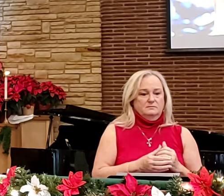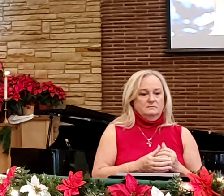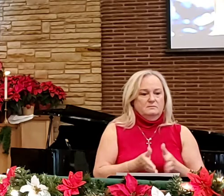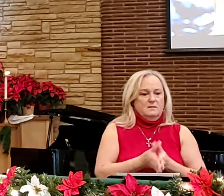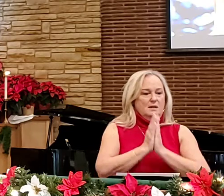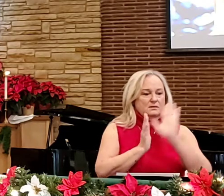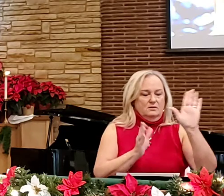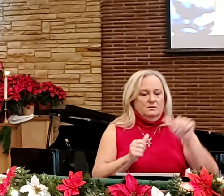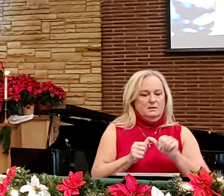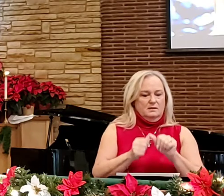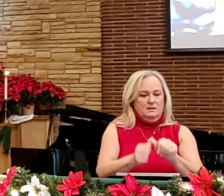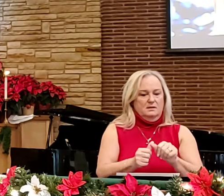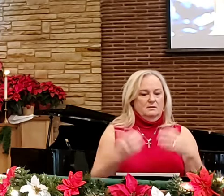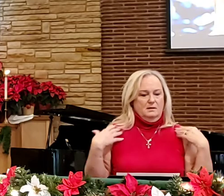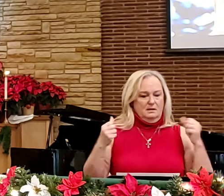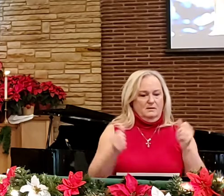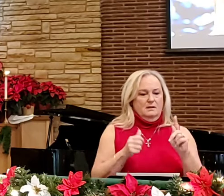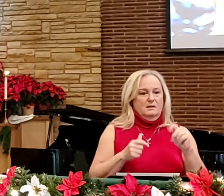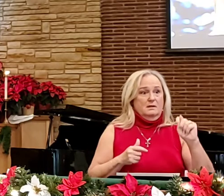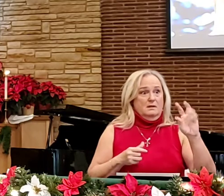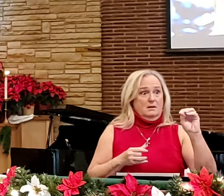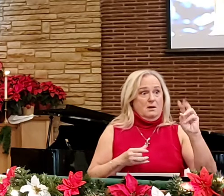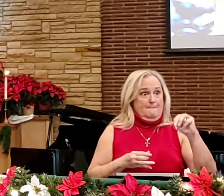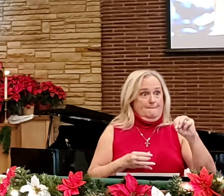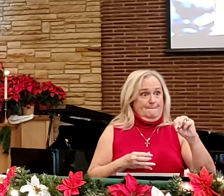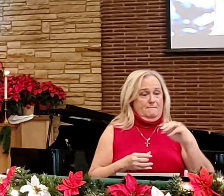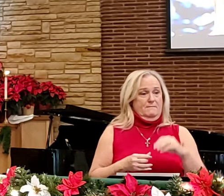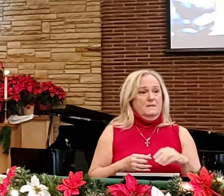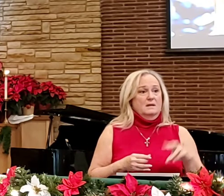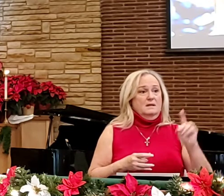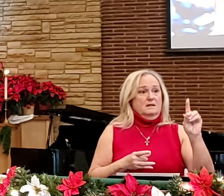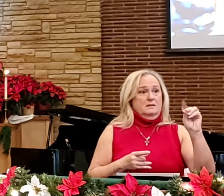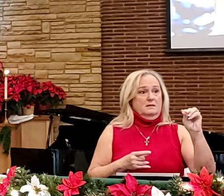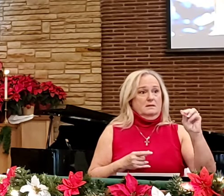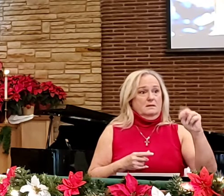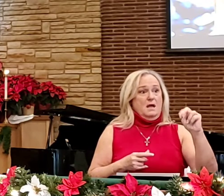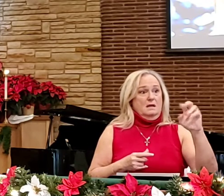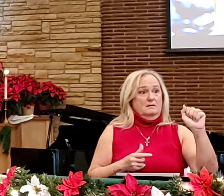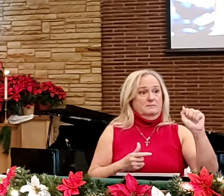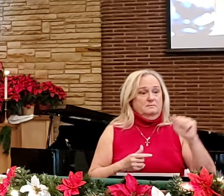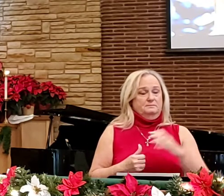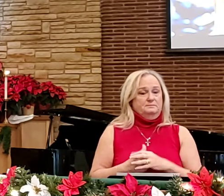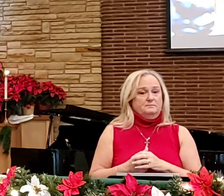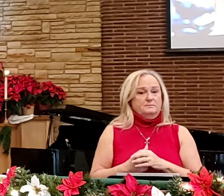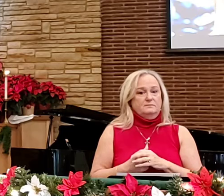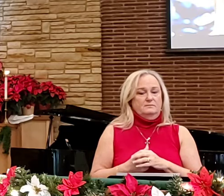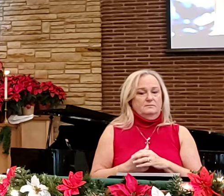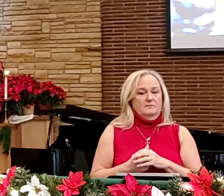We ask your continued healing with Tom and Donna,